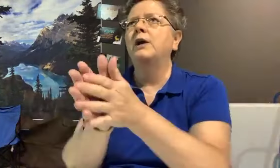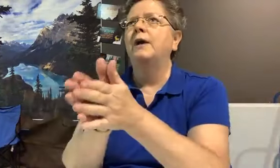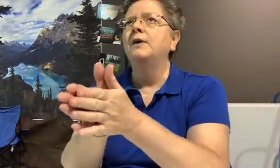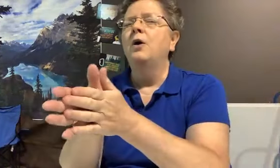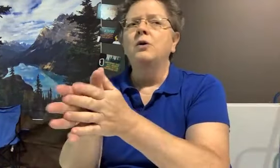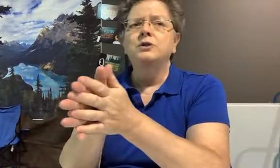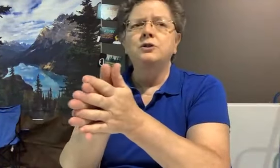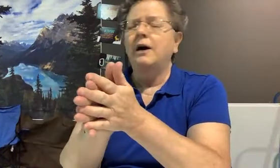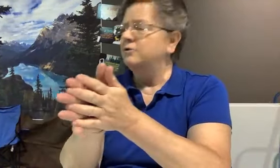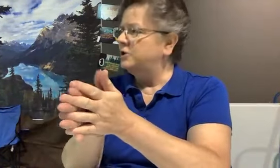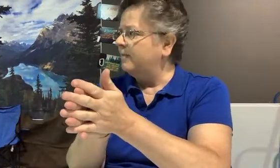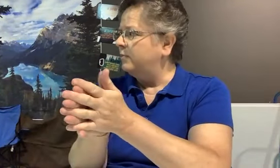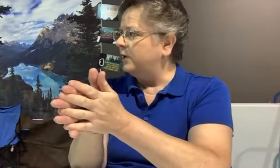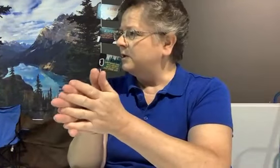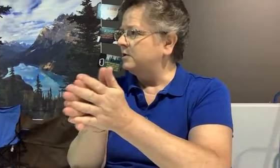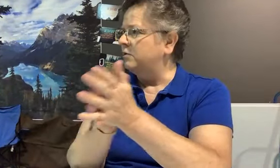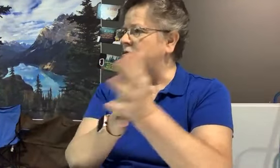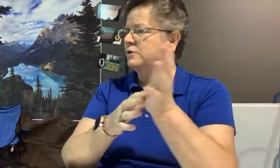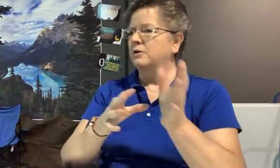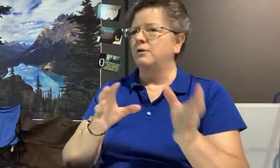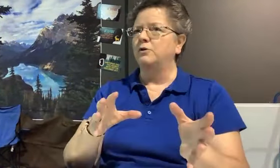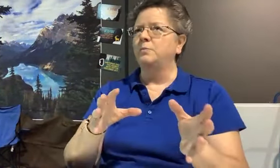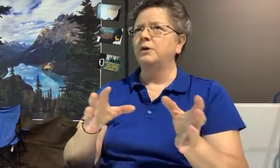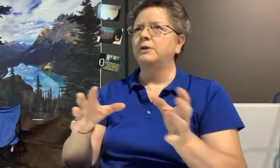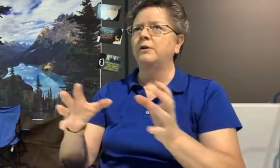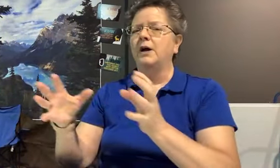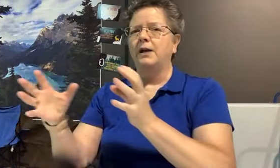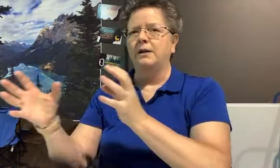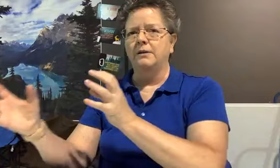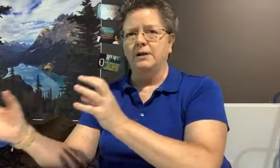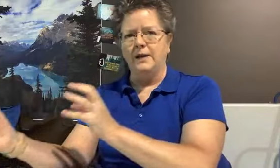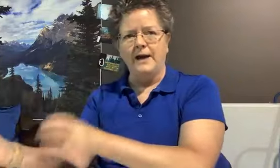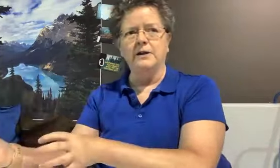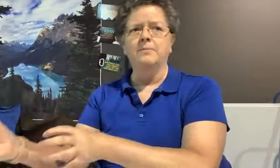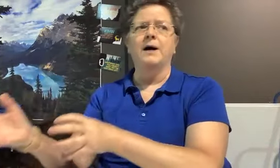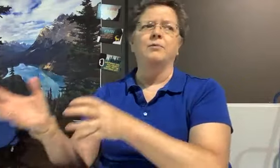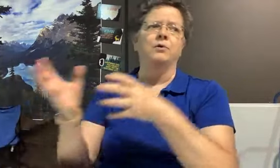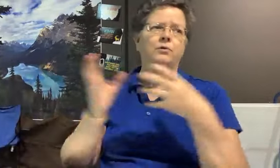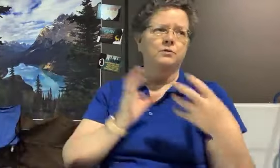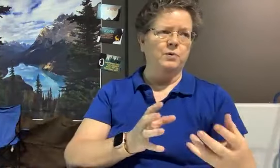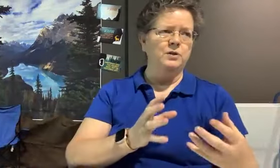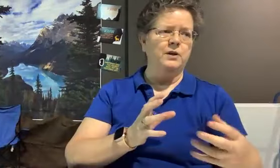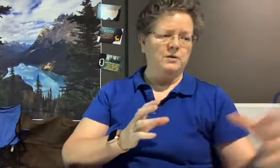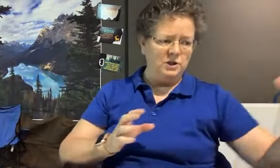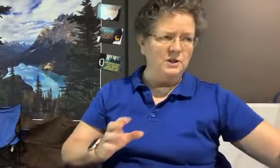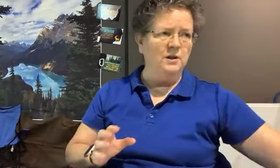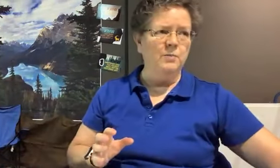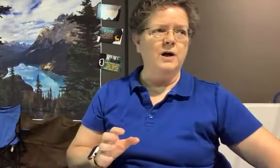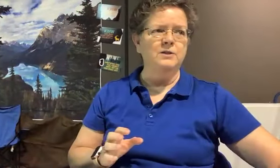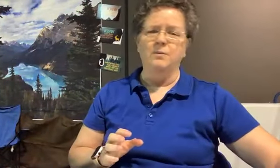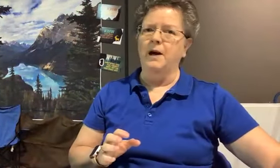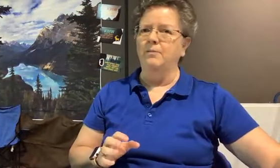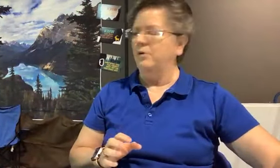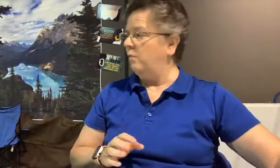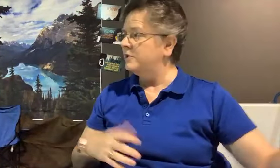okay, you know how some books, there's books that are not in the Catholic Bible, there's books that are just in the Protestant Bible, and what's